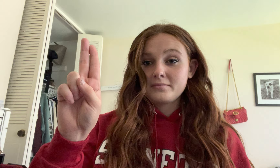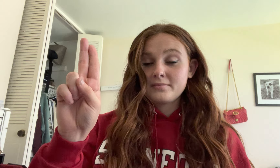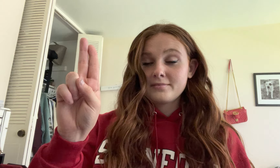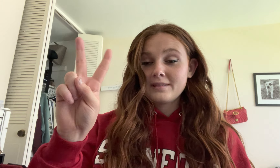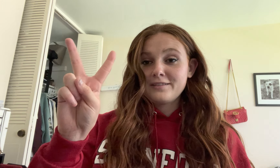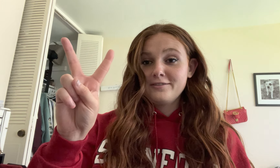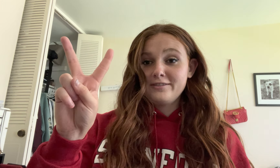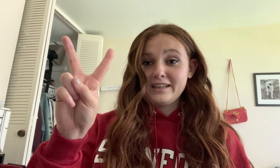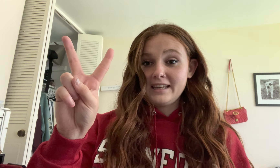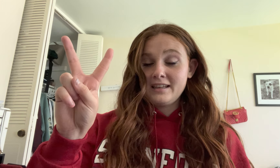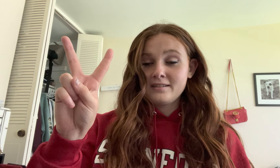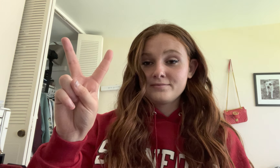V,